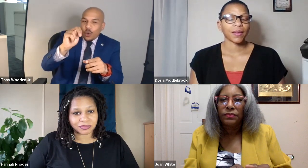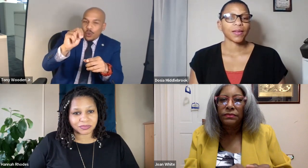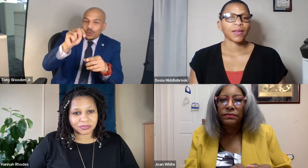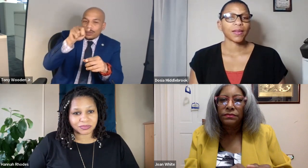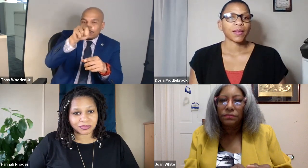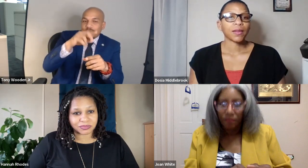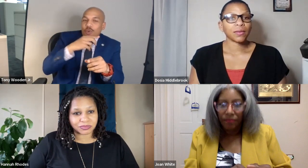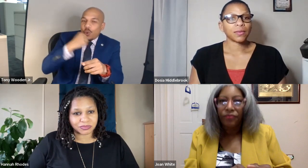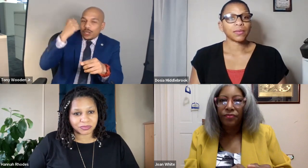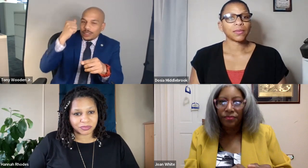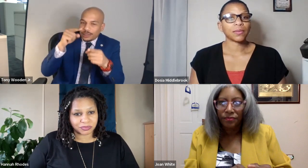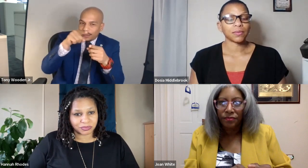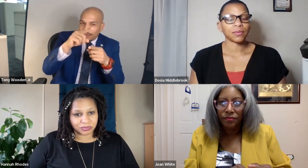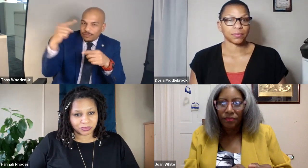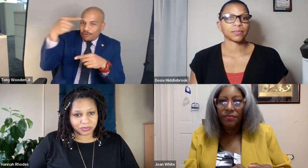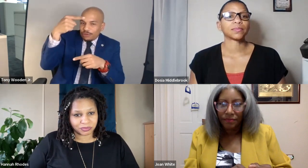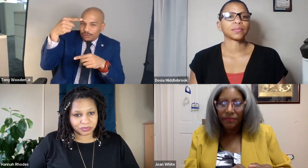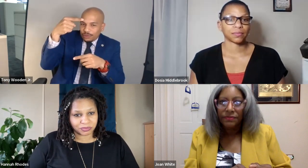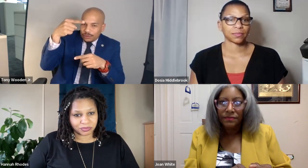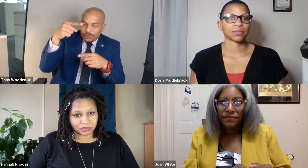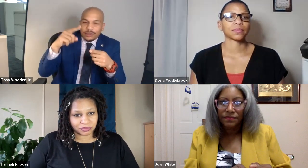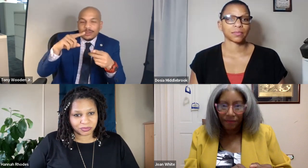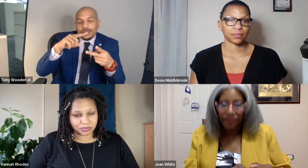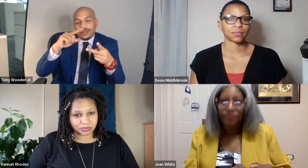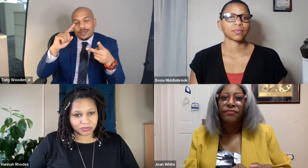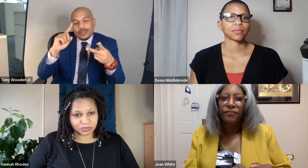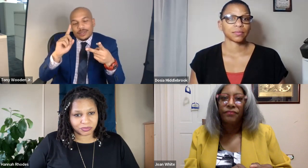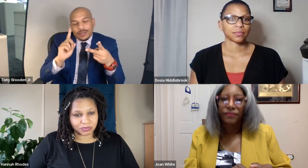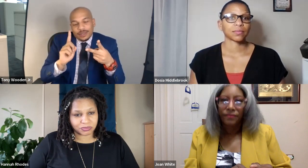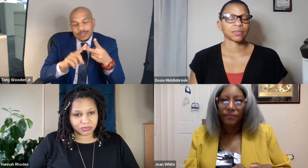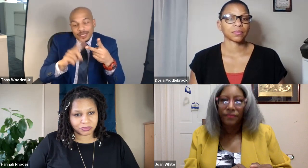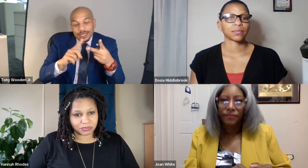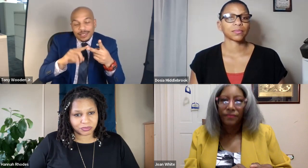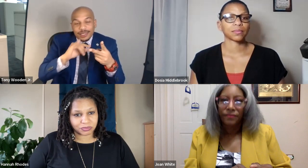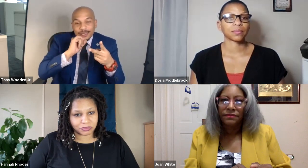Just for the sisters, maybe Joan, who is the oldest, she's the first one. And then